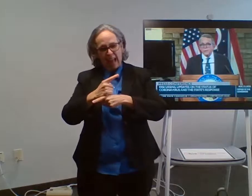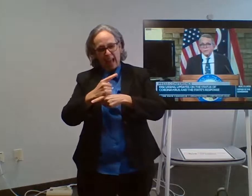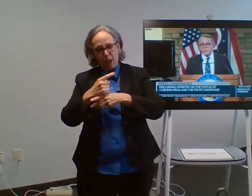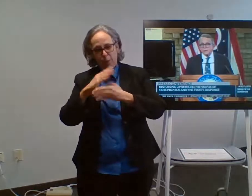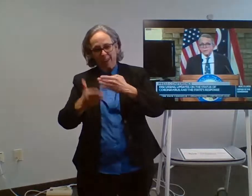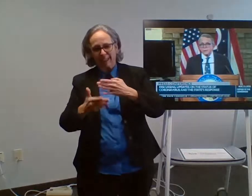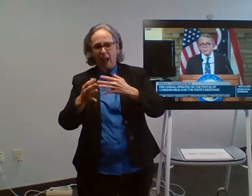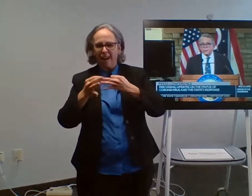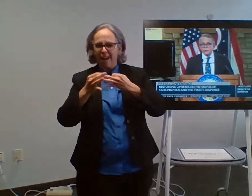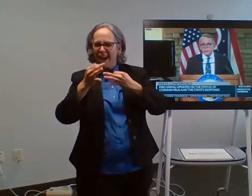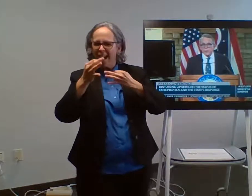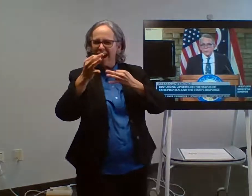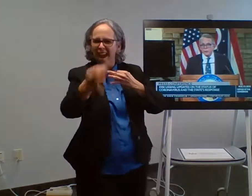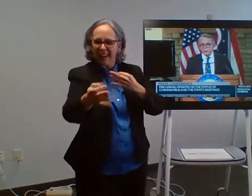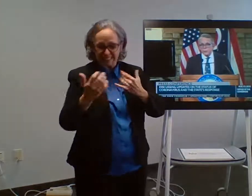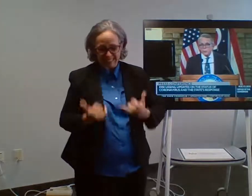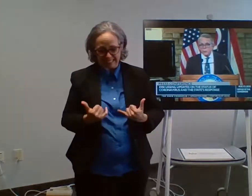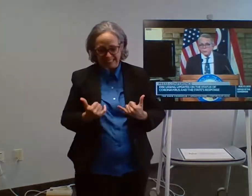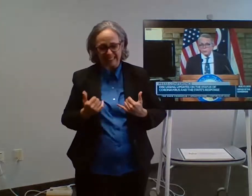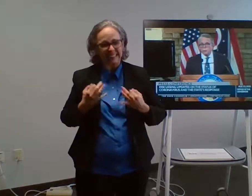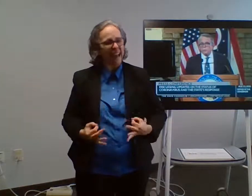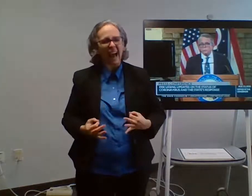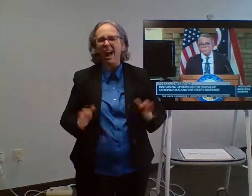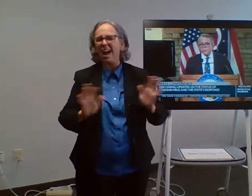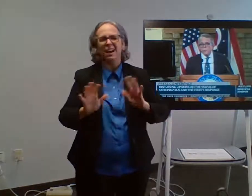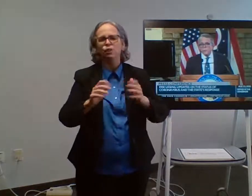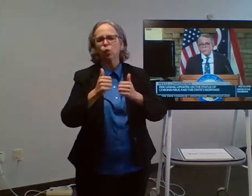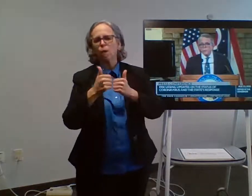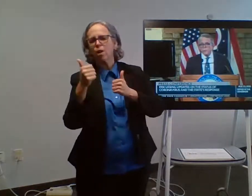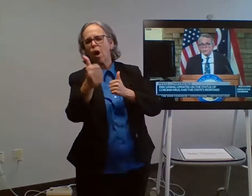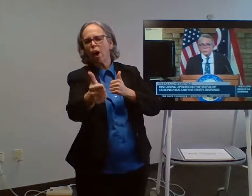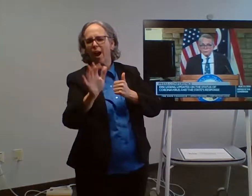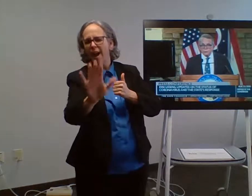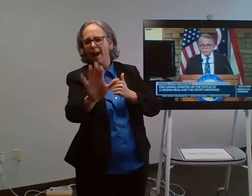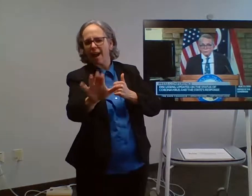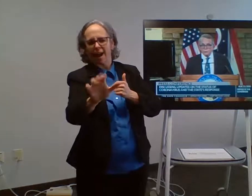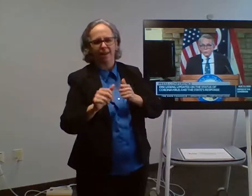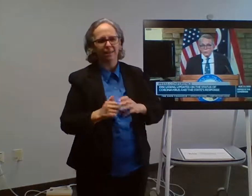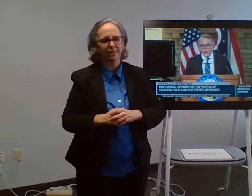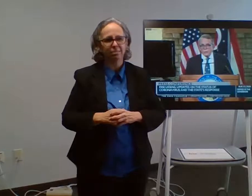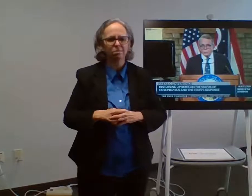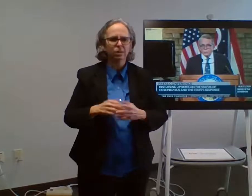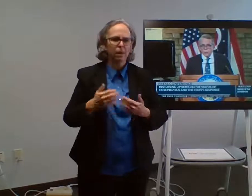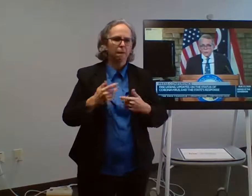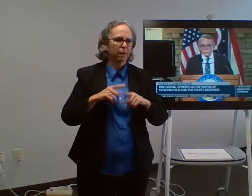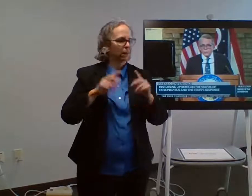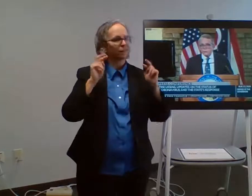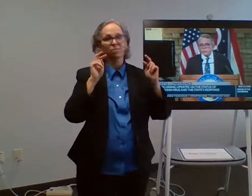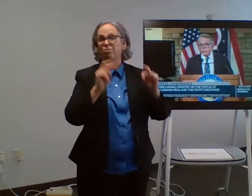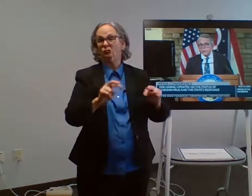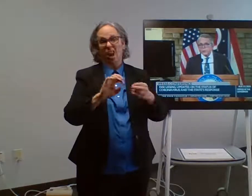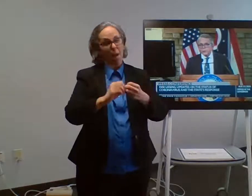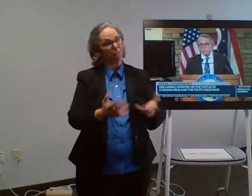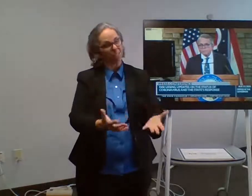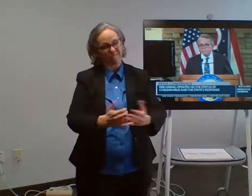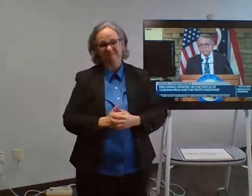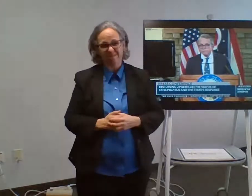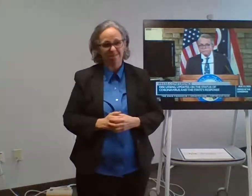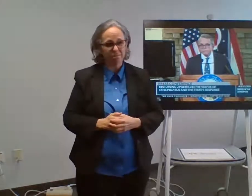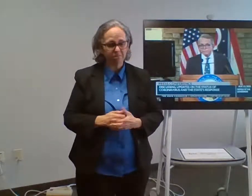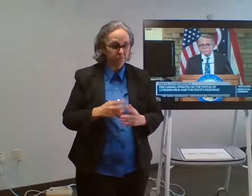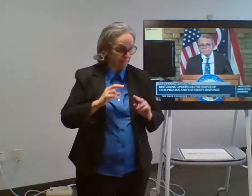of decision about anything else that we would do. We're going to continue to watch things, and